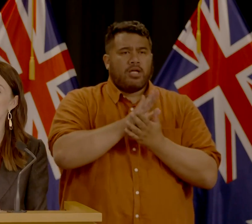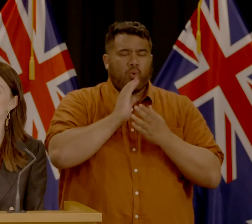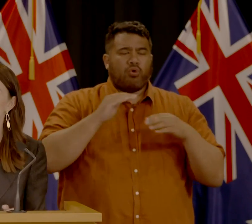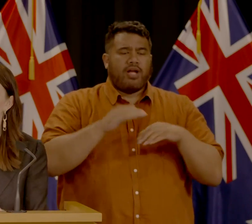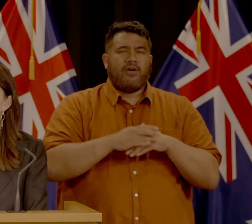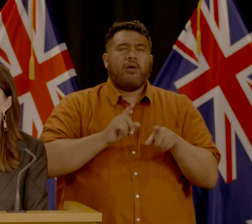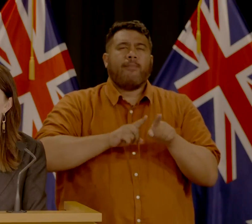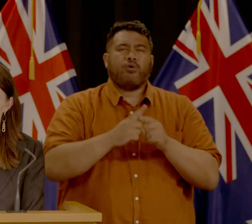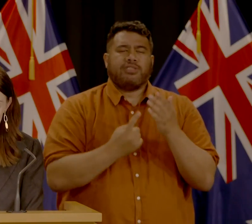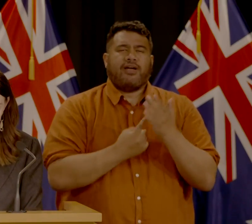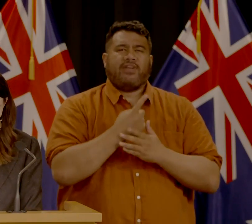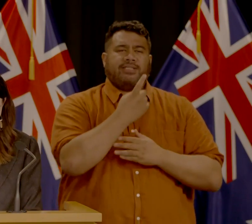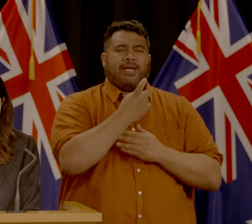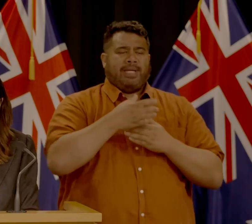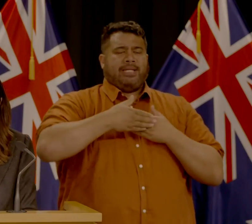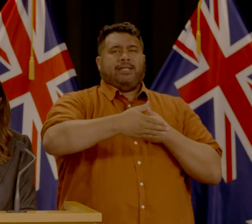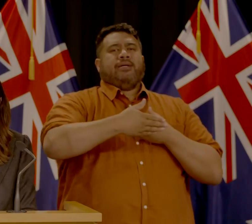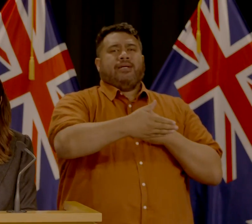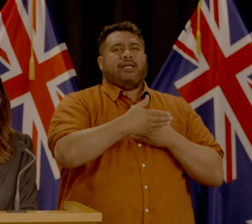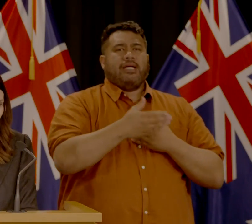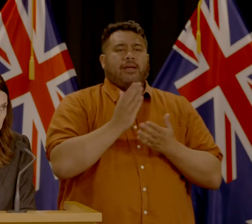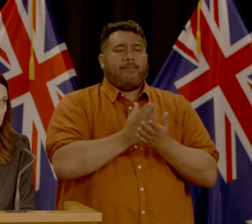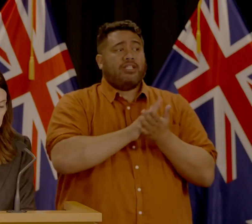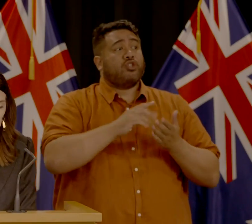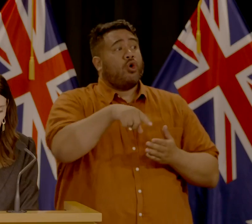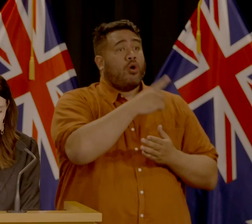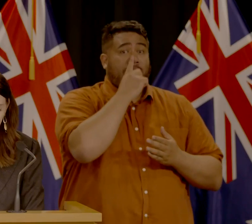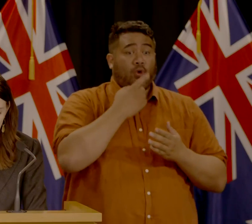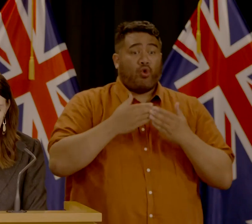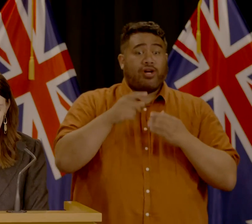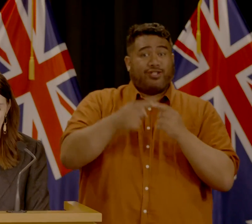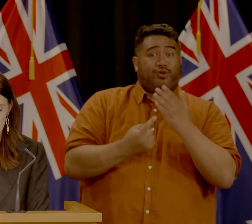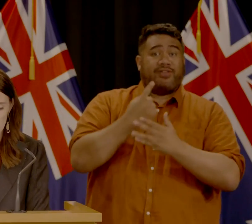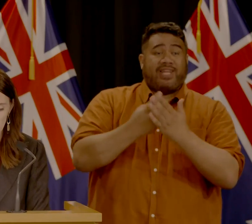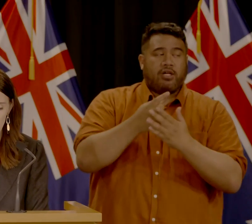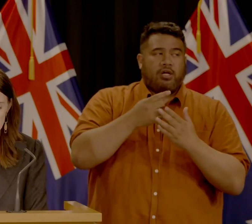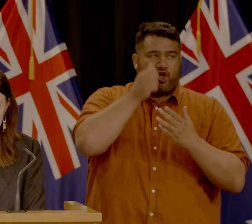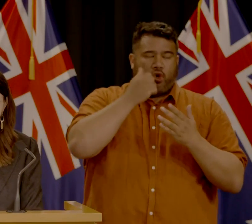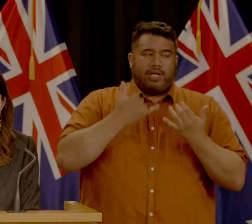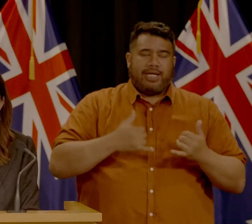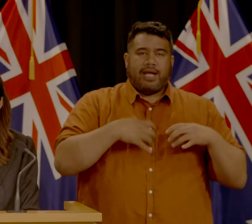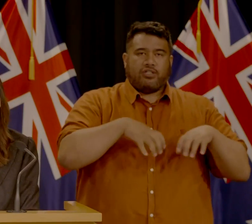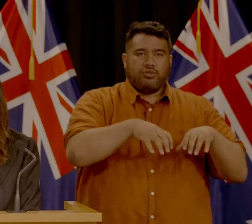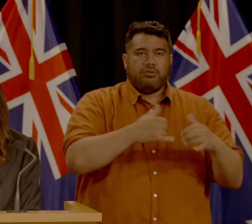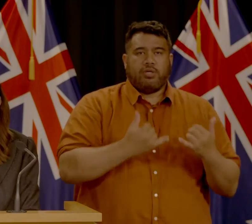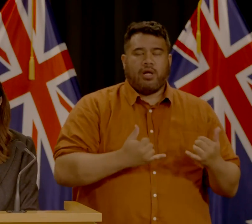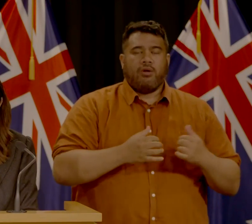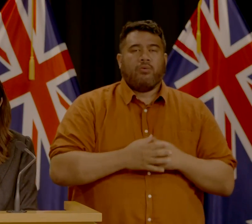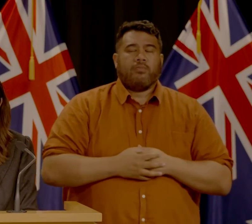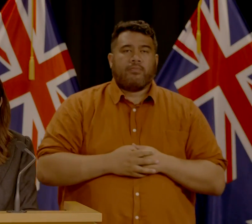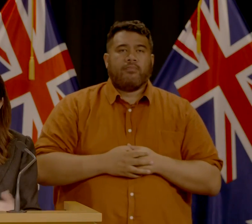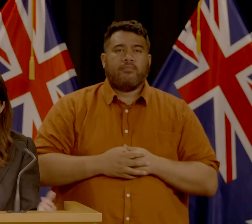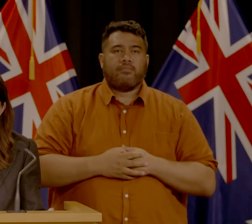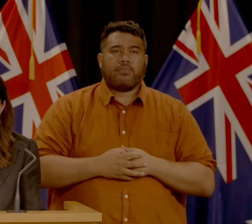give those event organisers certainty. But these are not the only requirements we will be setting out on mass